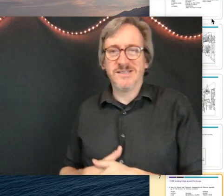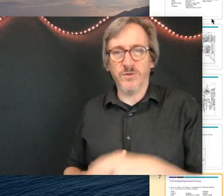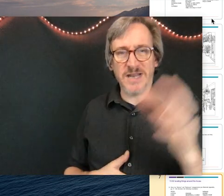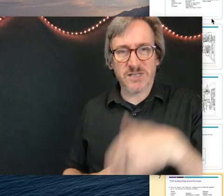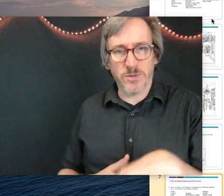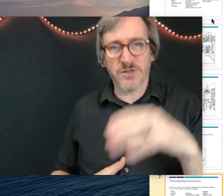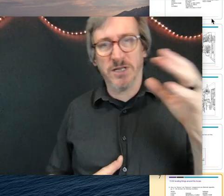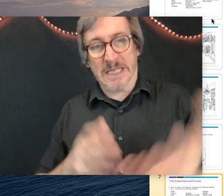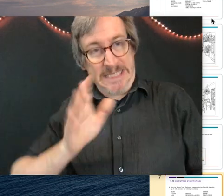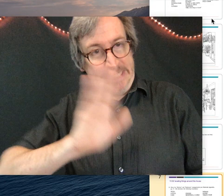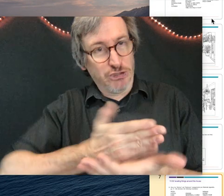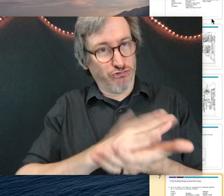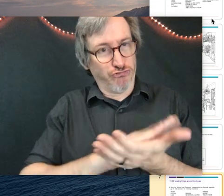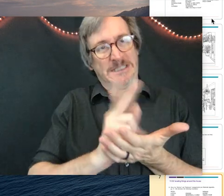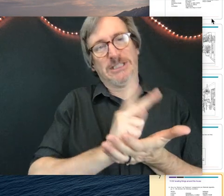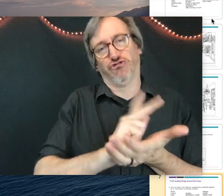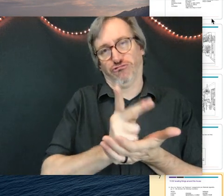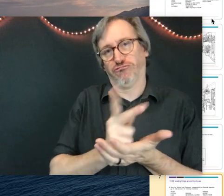So the next ones are the